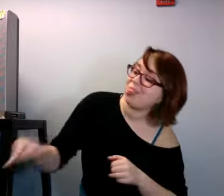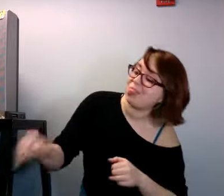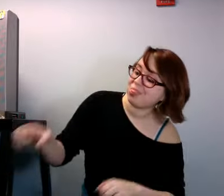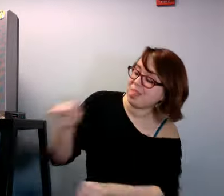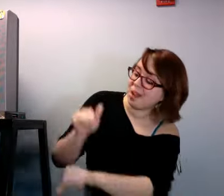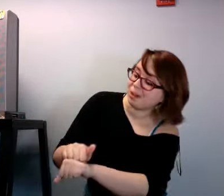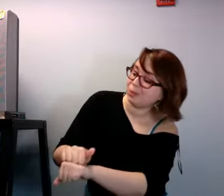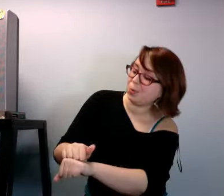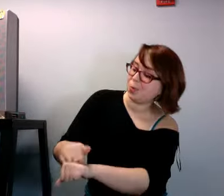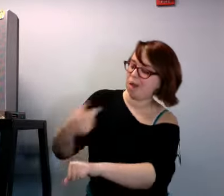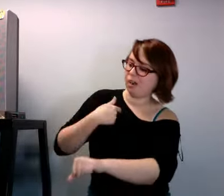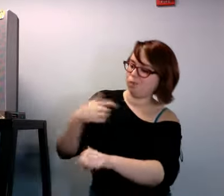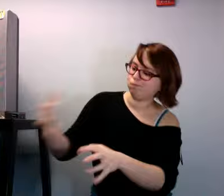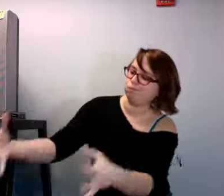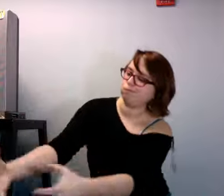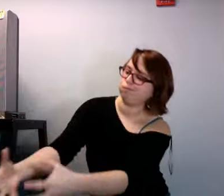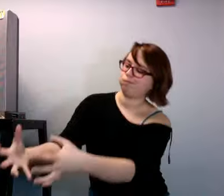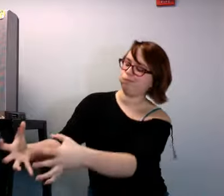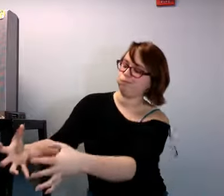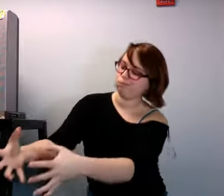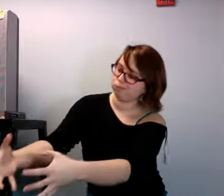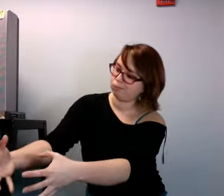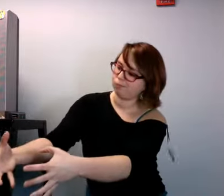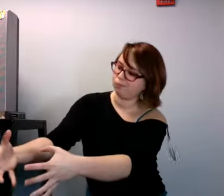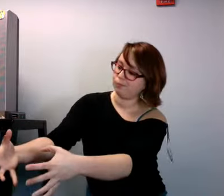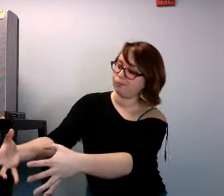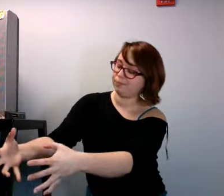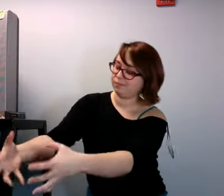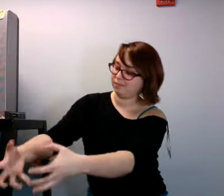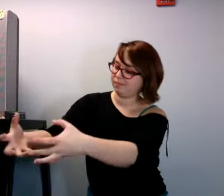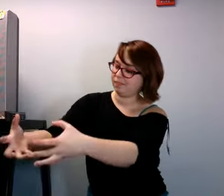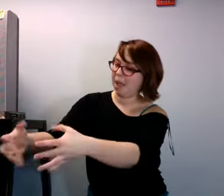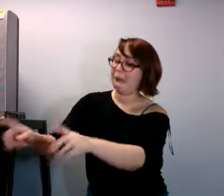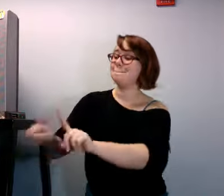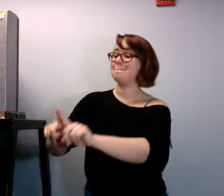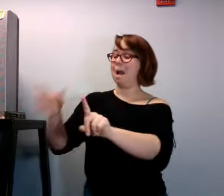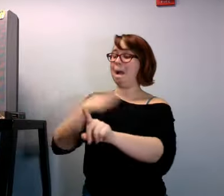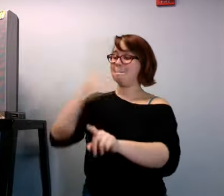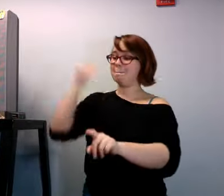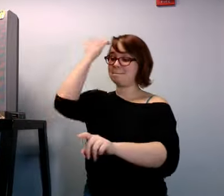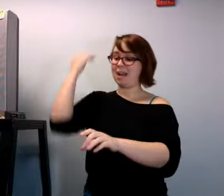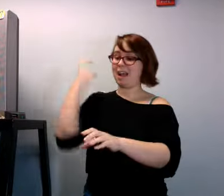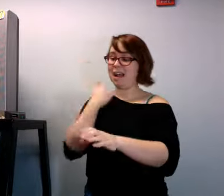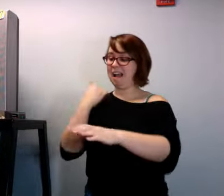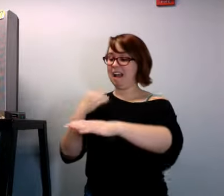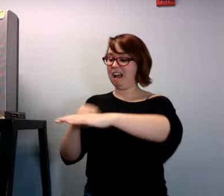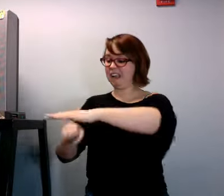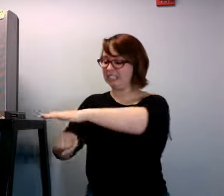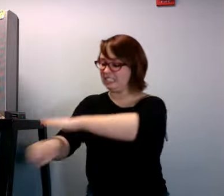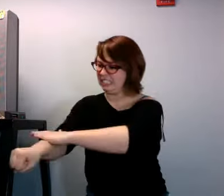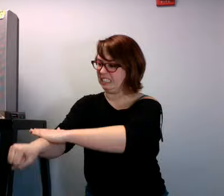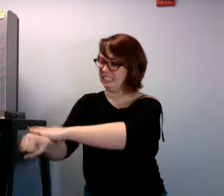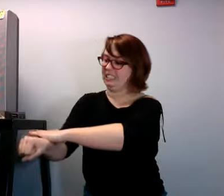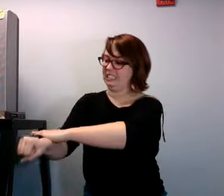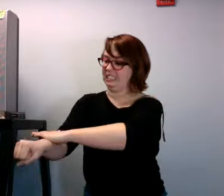I'm under there. I lift the rock up. I can't get my head out. It's stuck. I'm